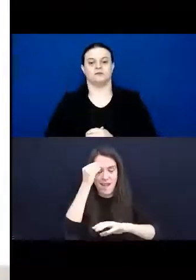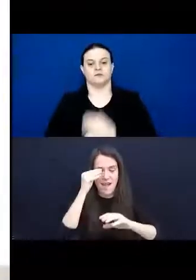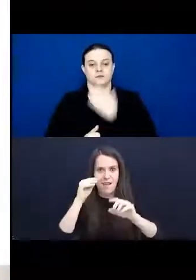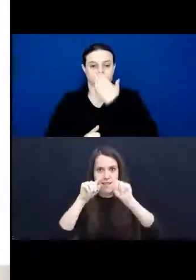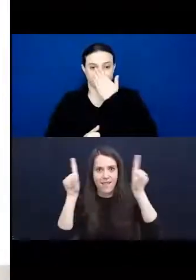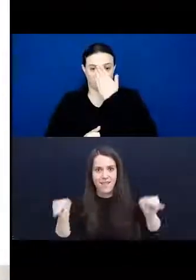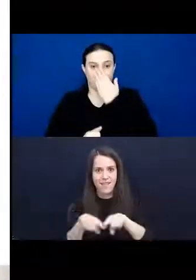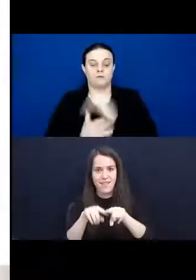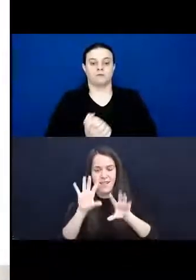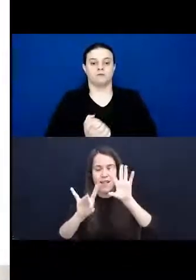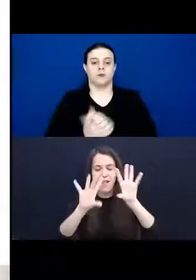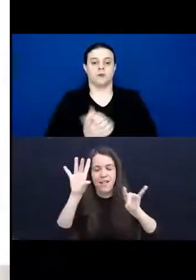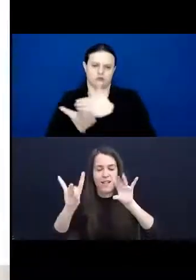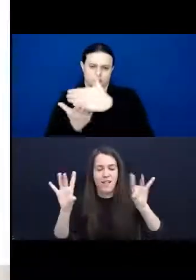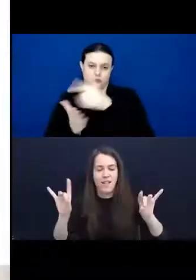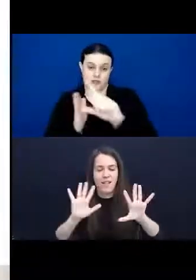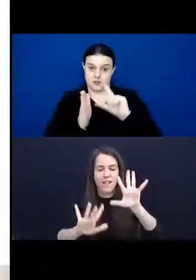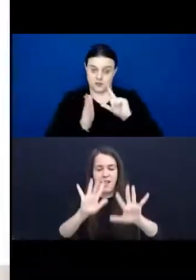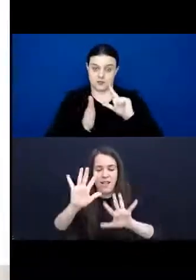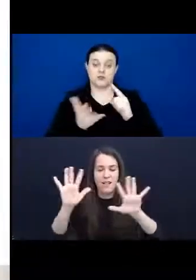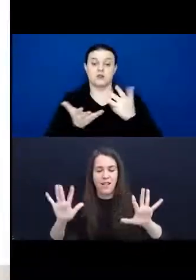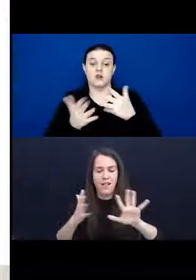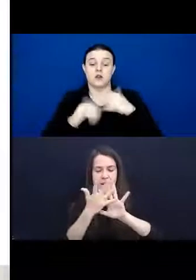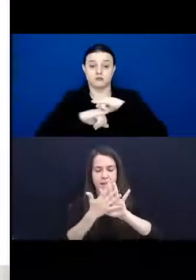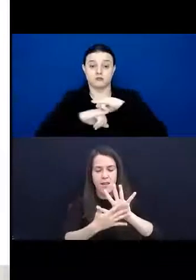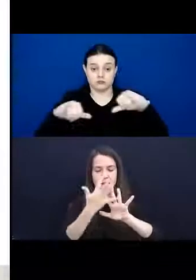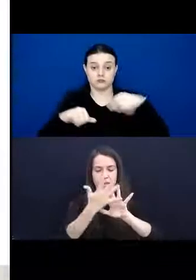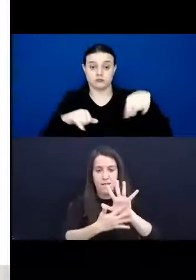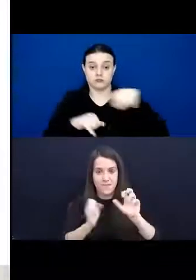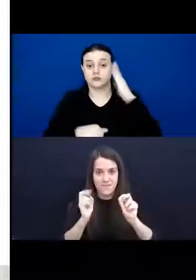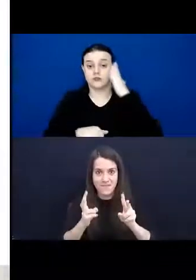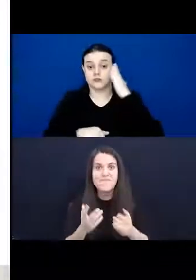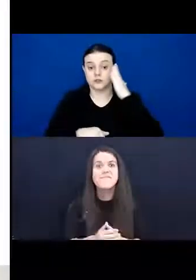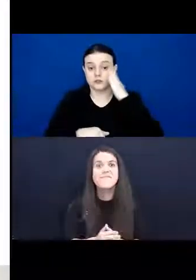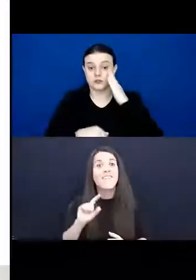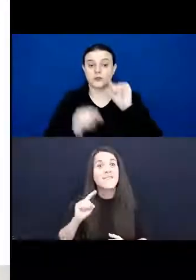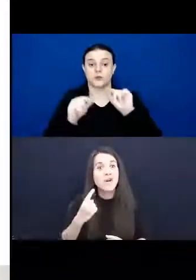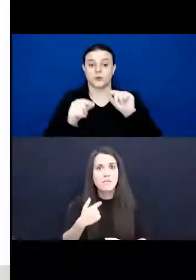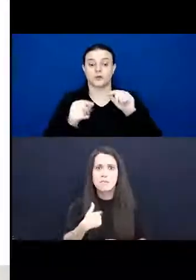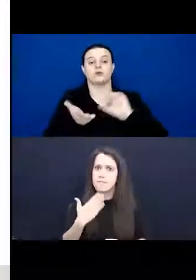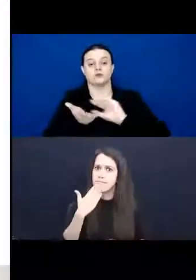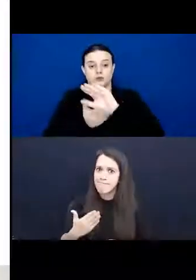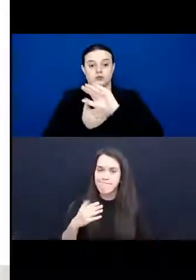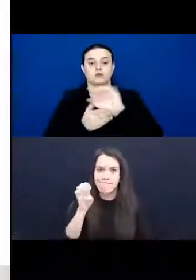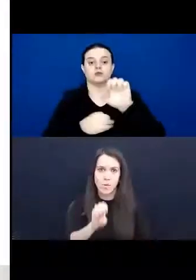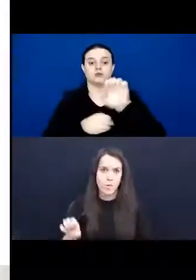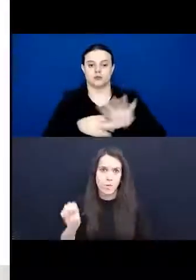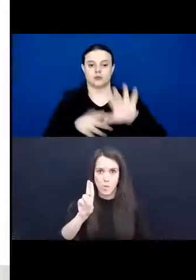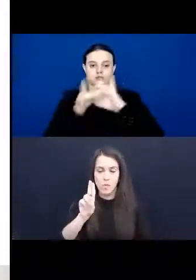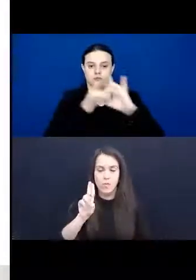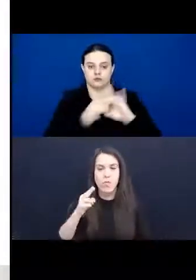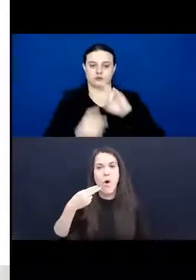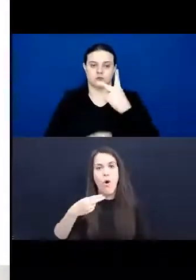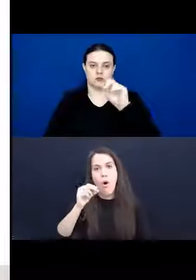Before I start, I would like to acknowledge the funding received from the European Union's Horizon